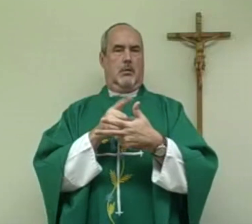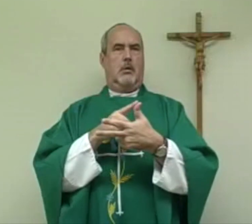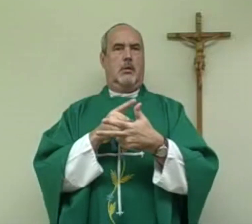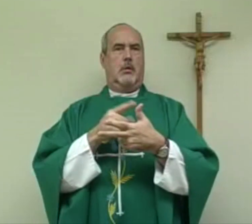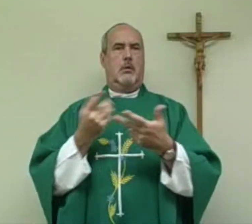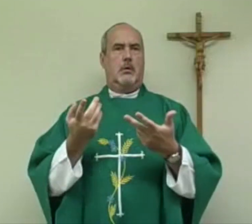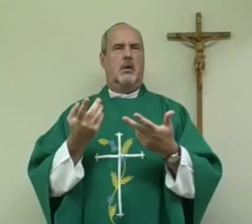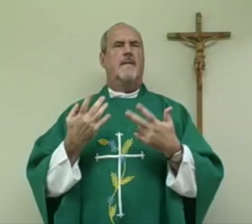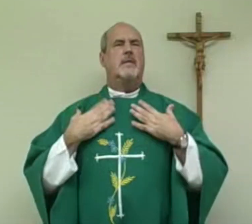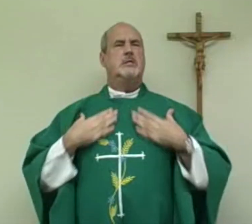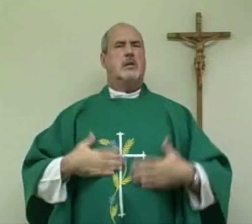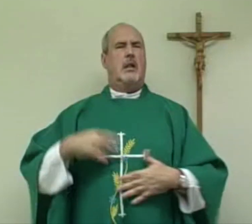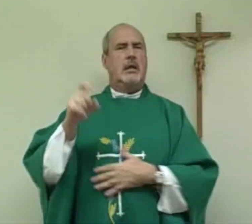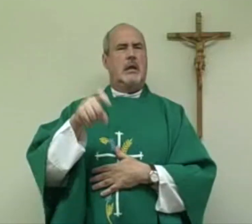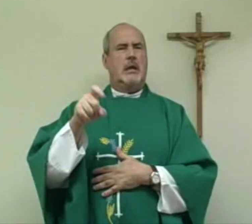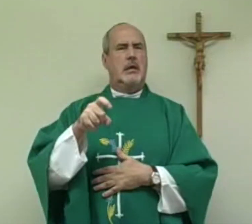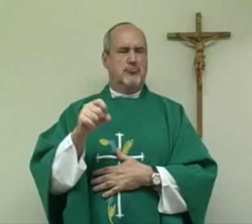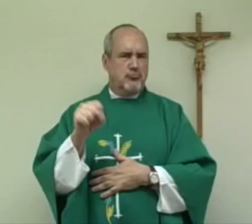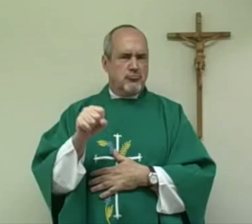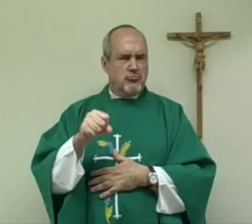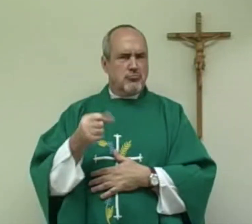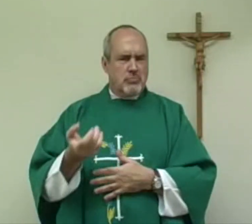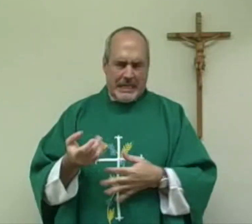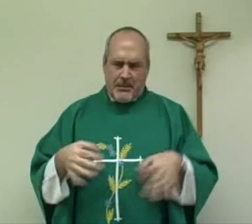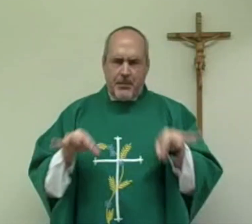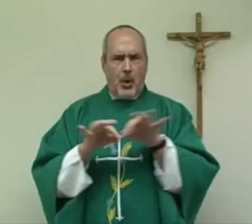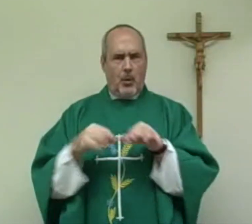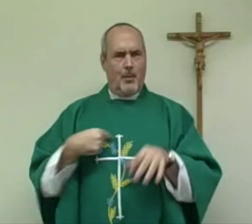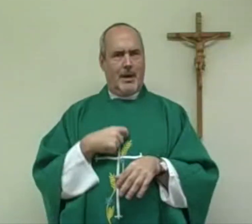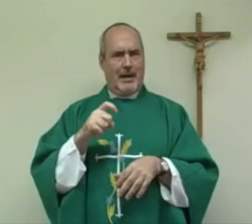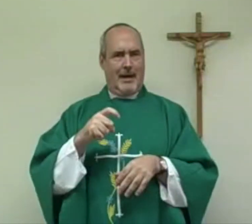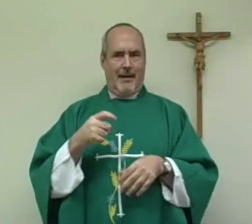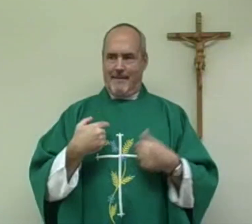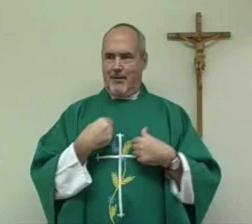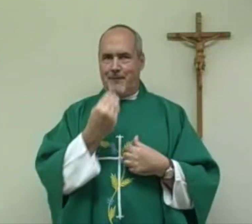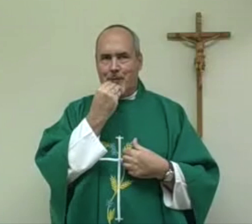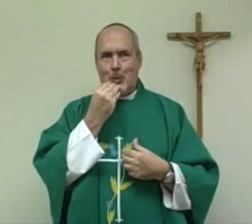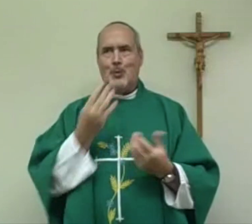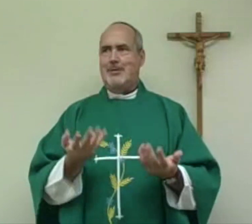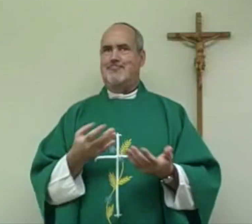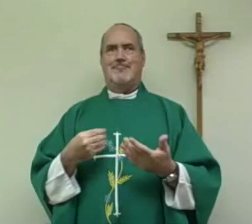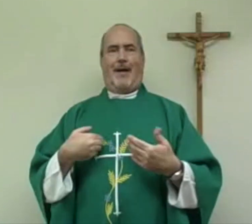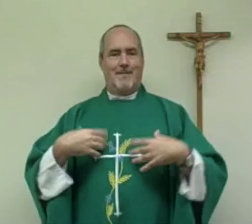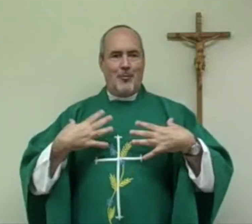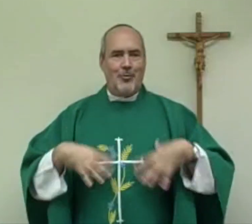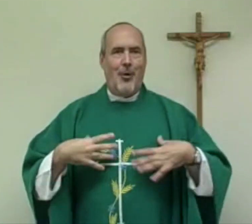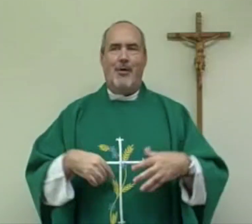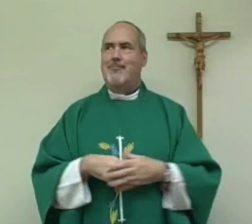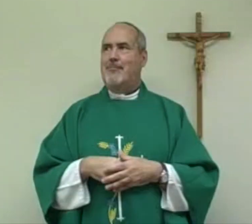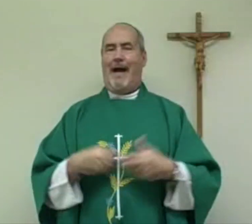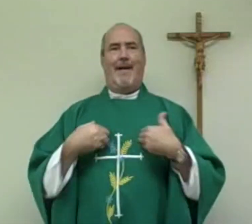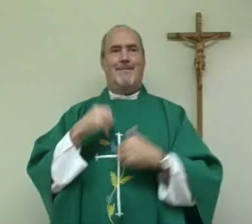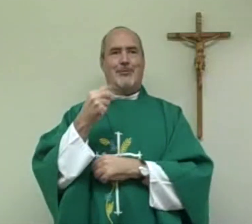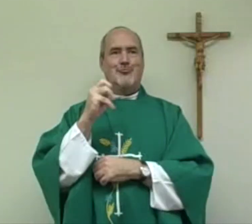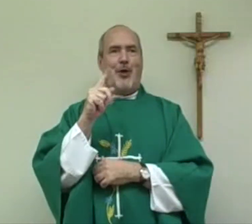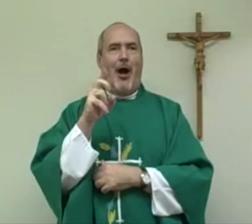parts of our life. The first one is the physical, the things that we need, like food and clothing